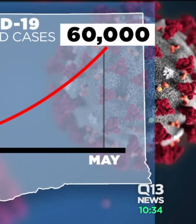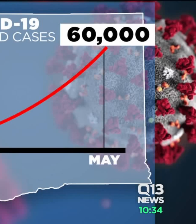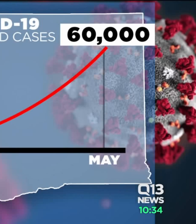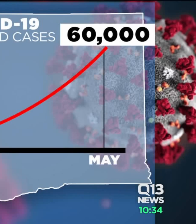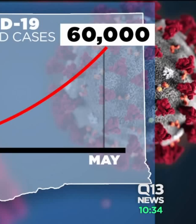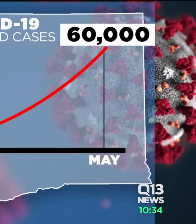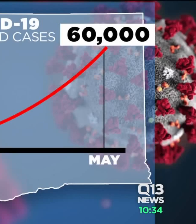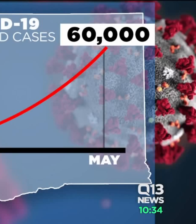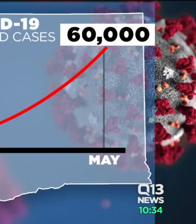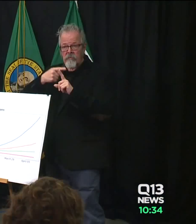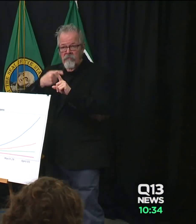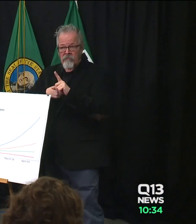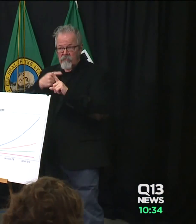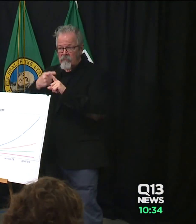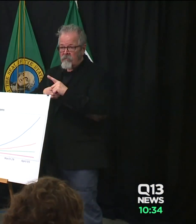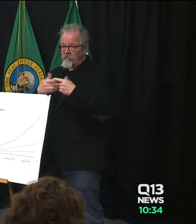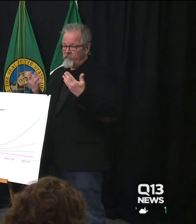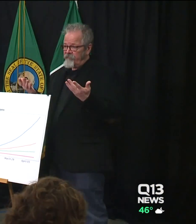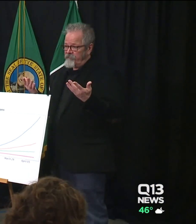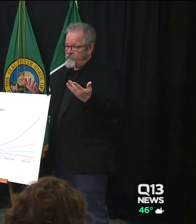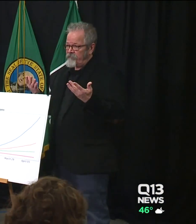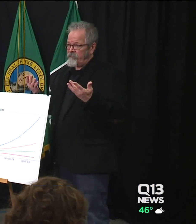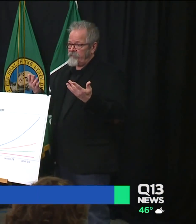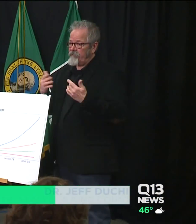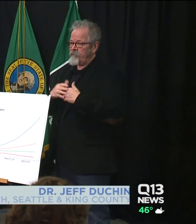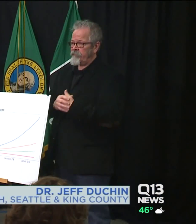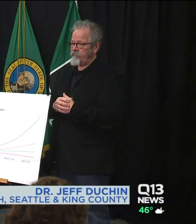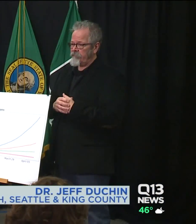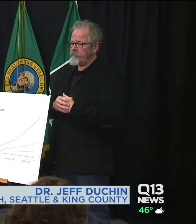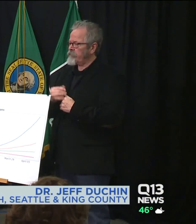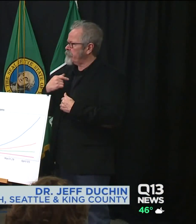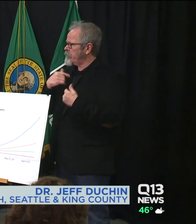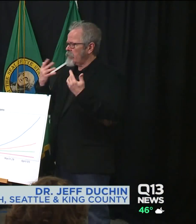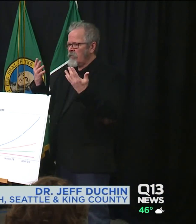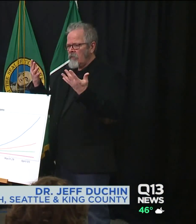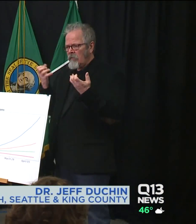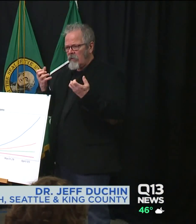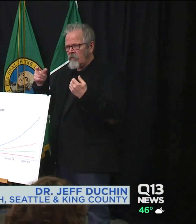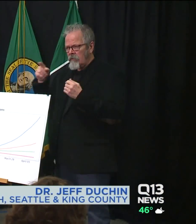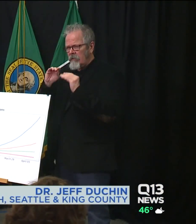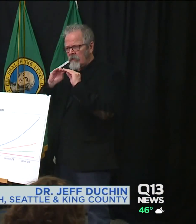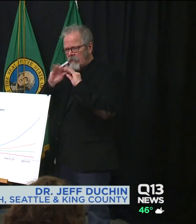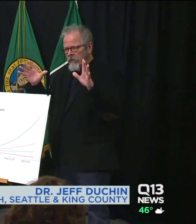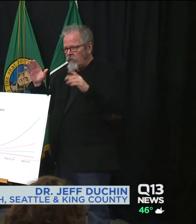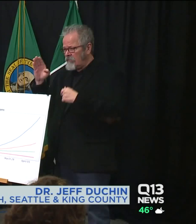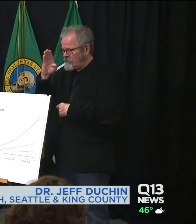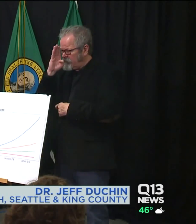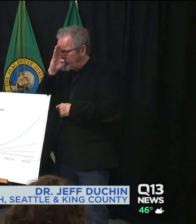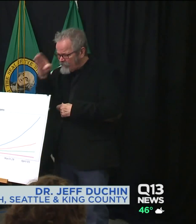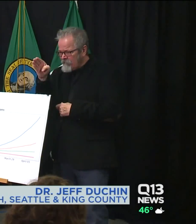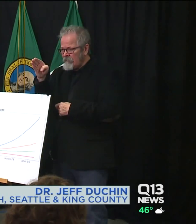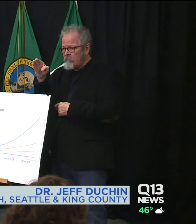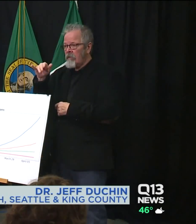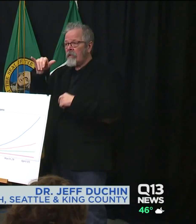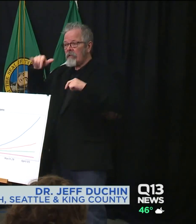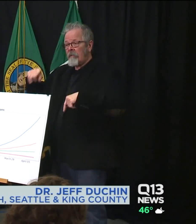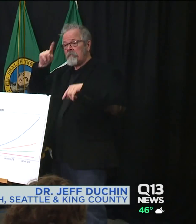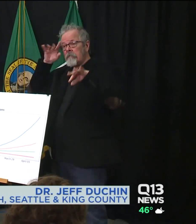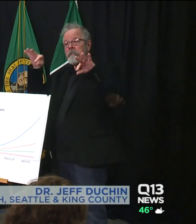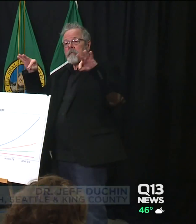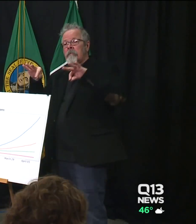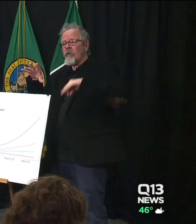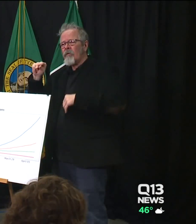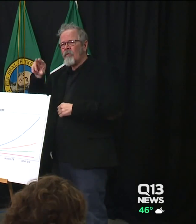confirmed cases in Washington. This is a very serious disease. Okay, killing 10 times as many people as annual influenza outbreak